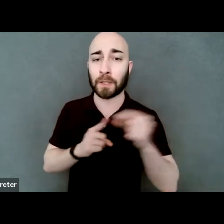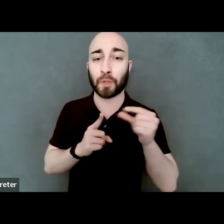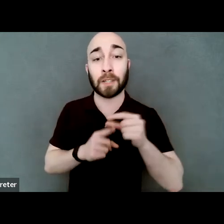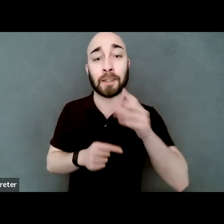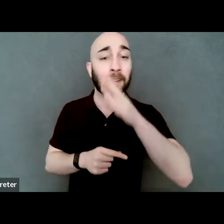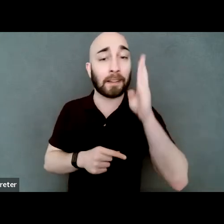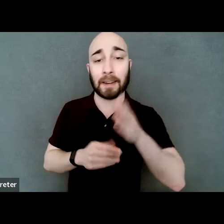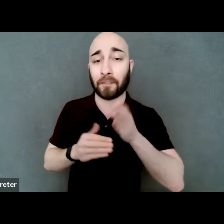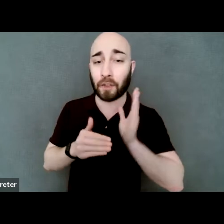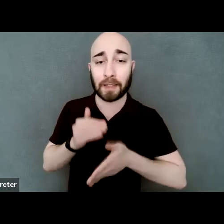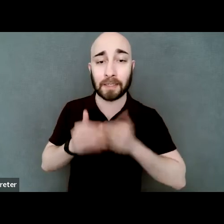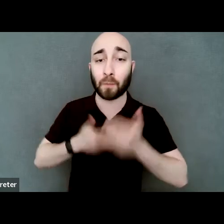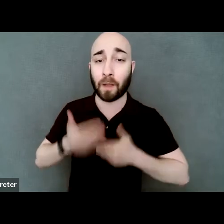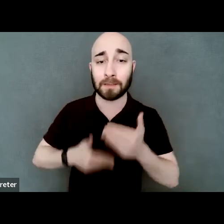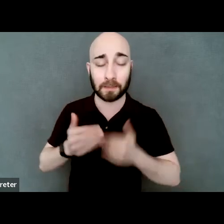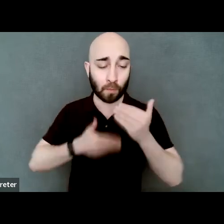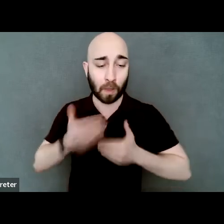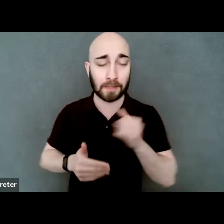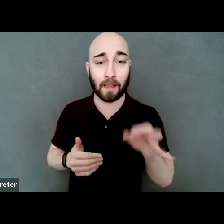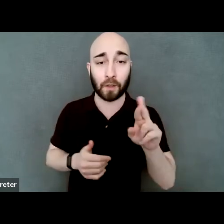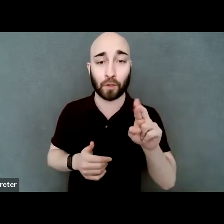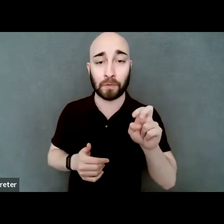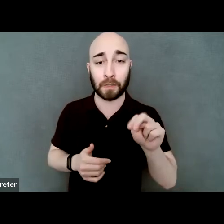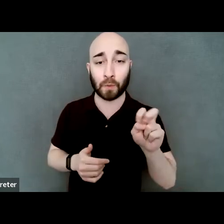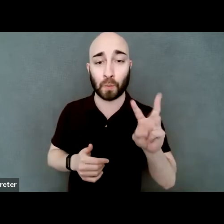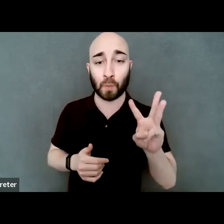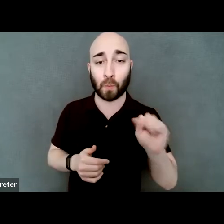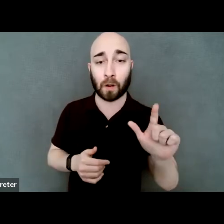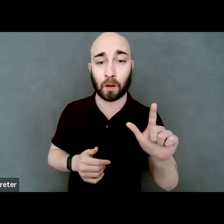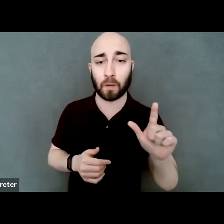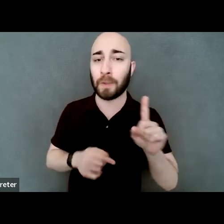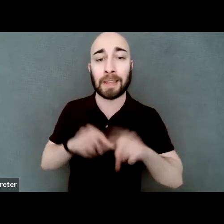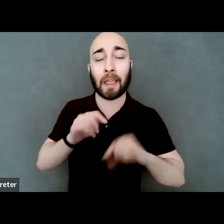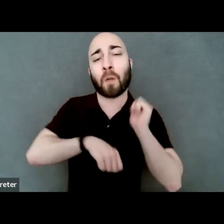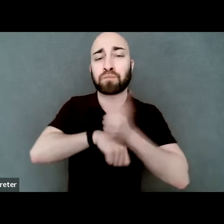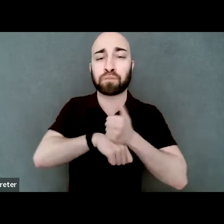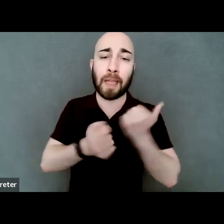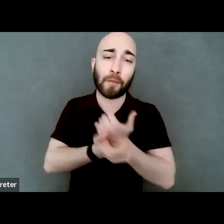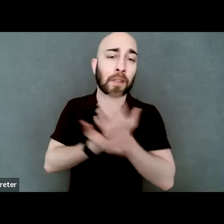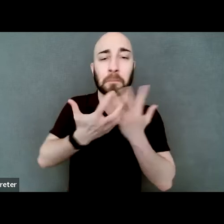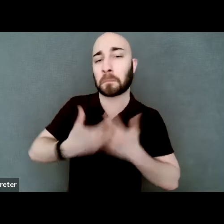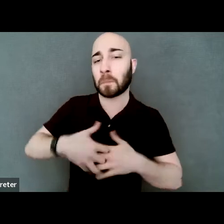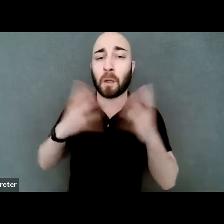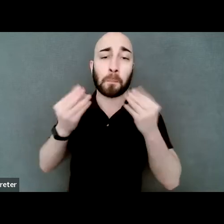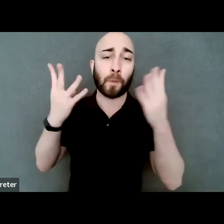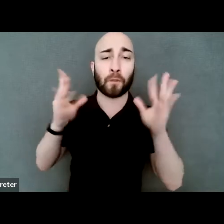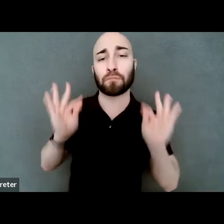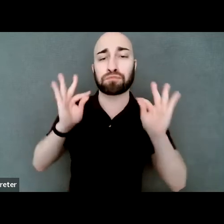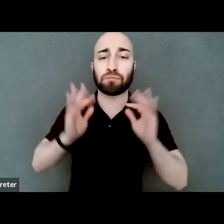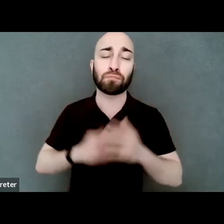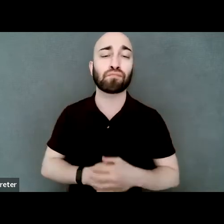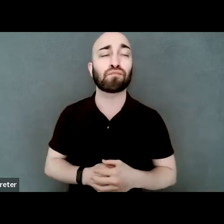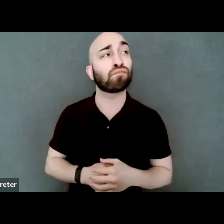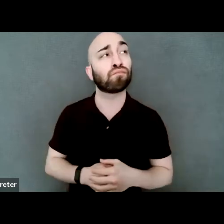process. It's a process of renewal. We can't think we hit this spot and it's done and everybody's going to be magically, students are magically going to be better.